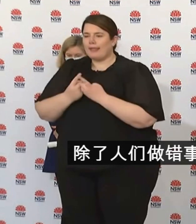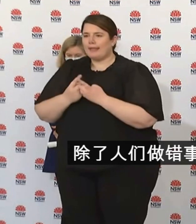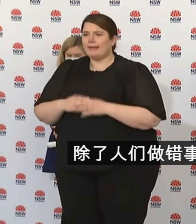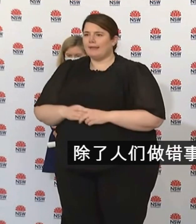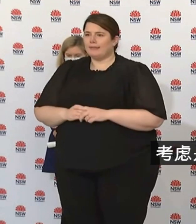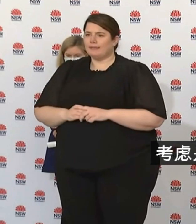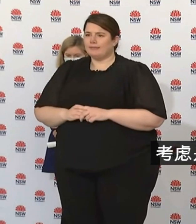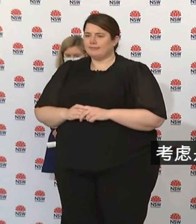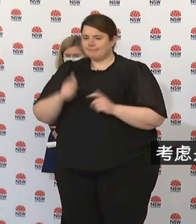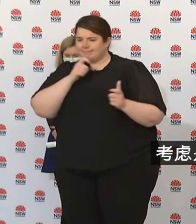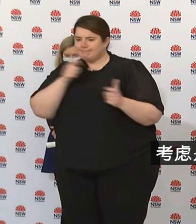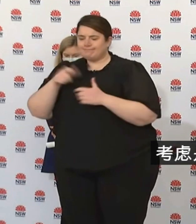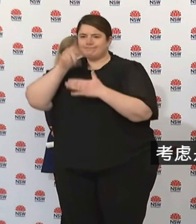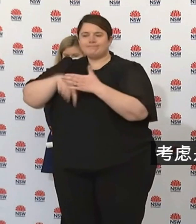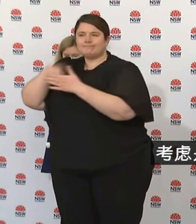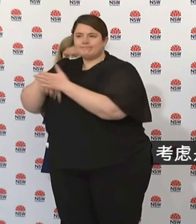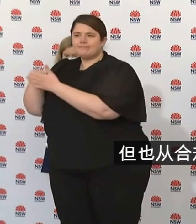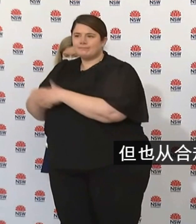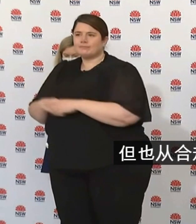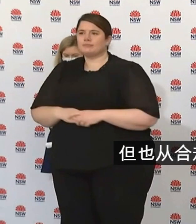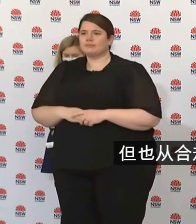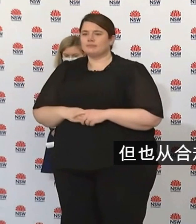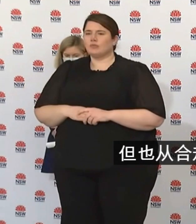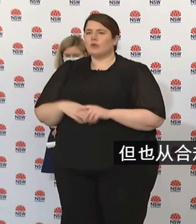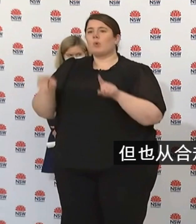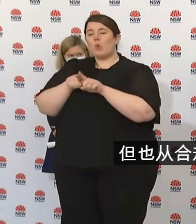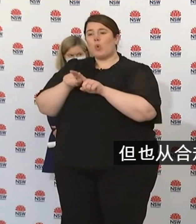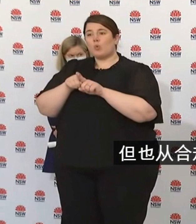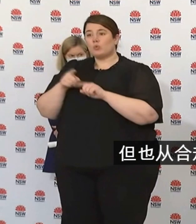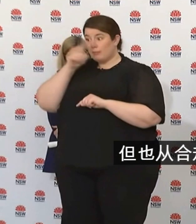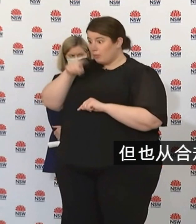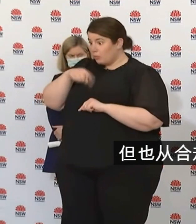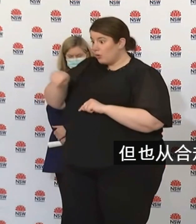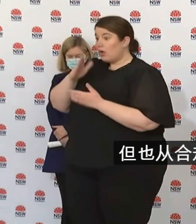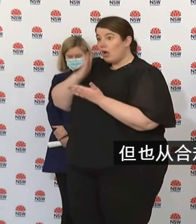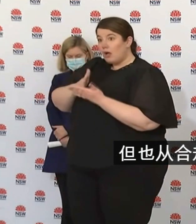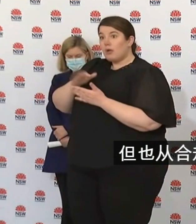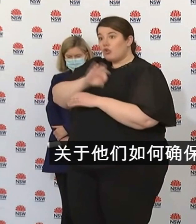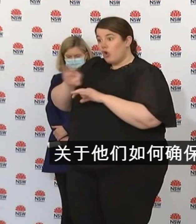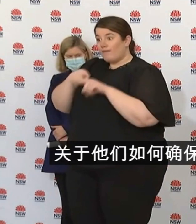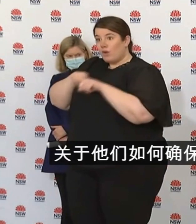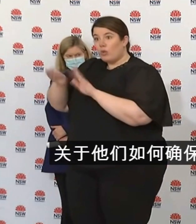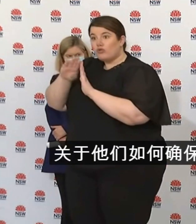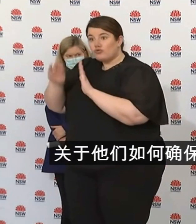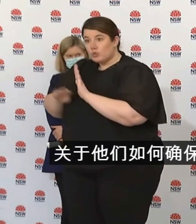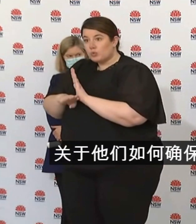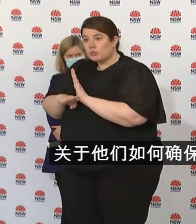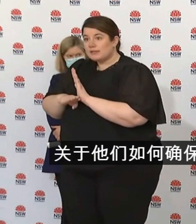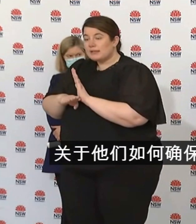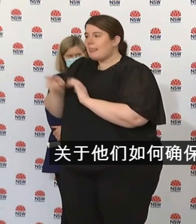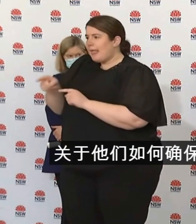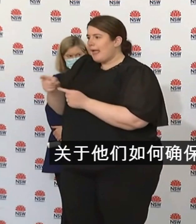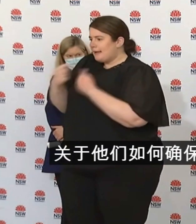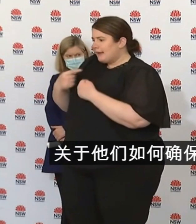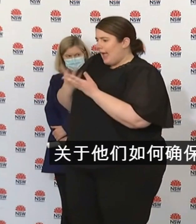obviously what the government always considers is the health advice we receive, but also from a compliance perspective, police give us great advice on how they can make